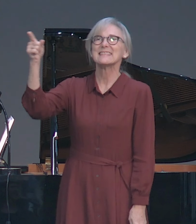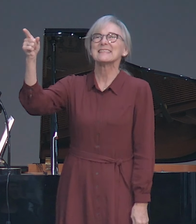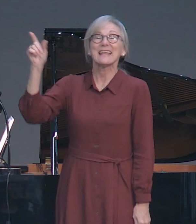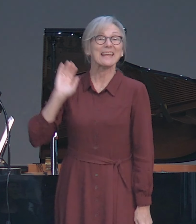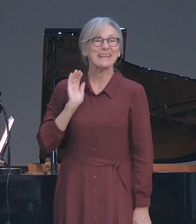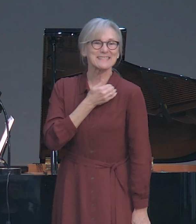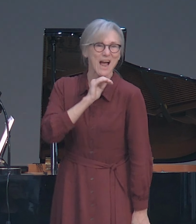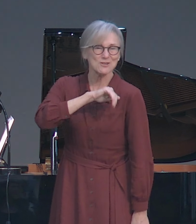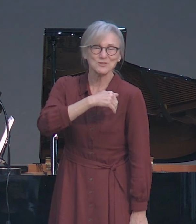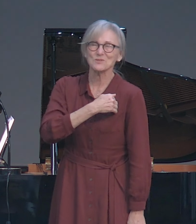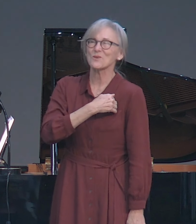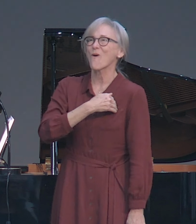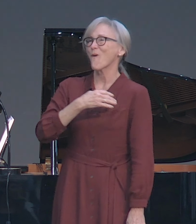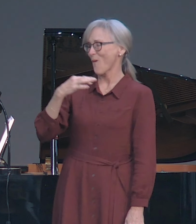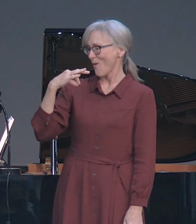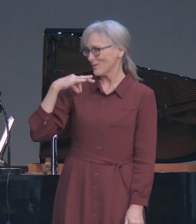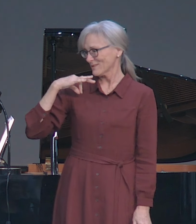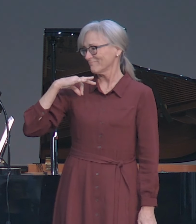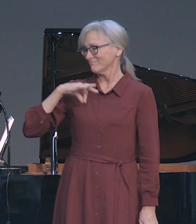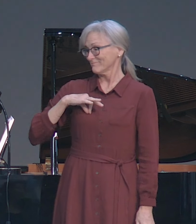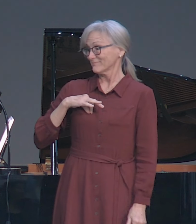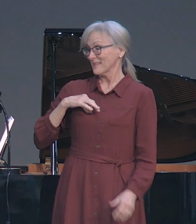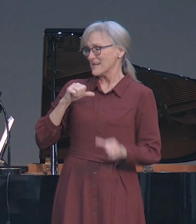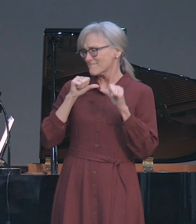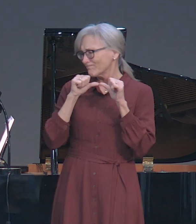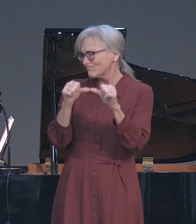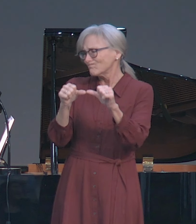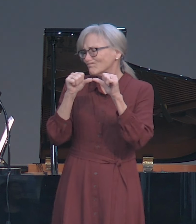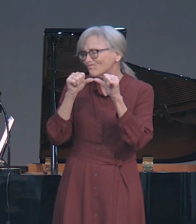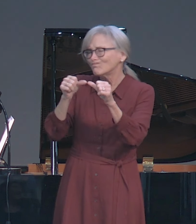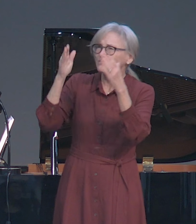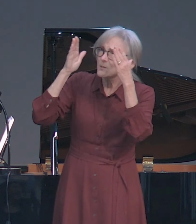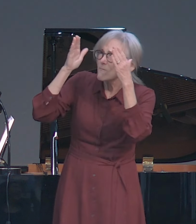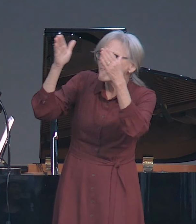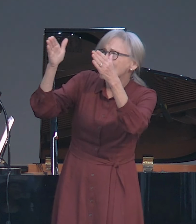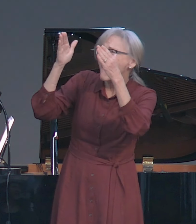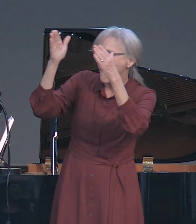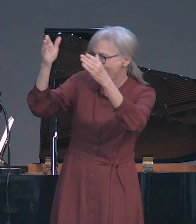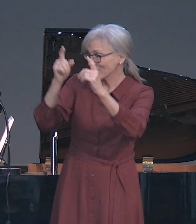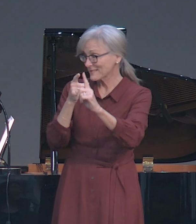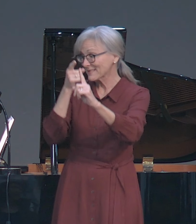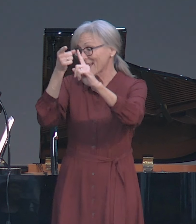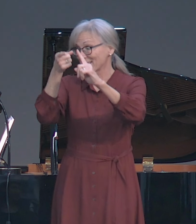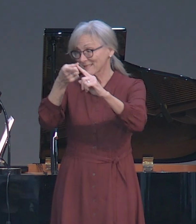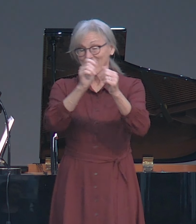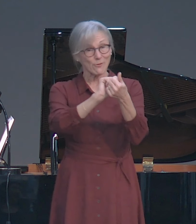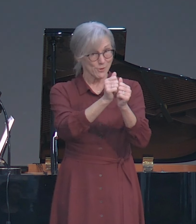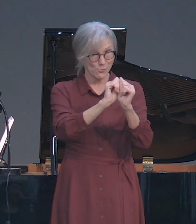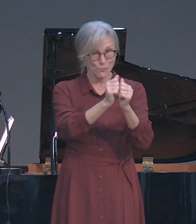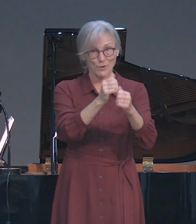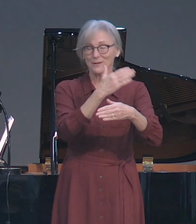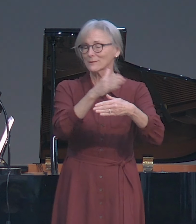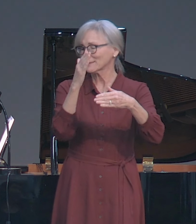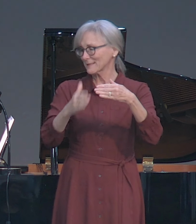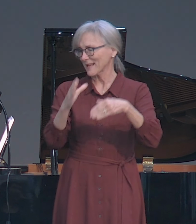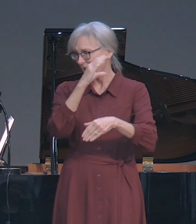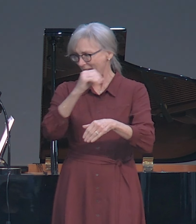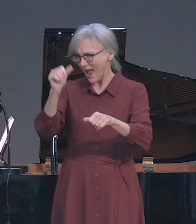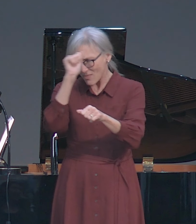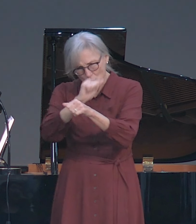eyes on him, our soul's reward, till the race is finished and the